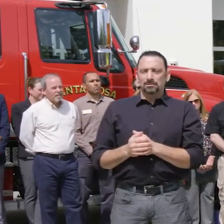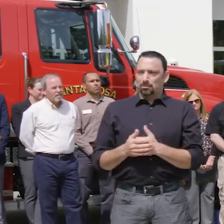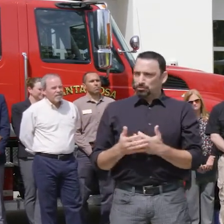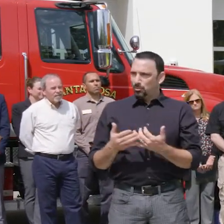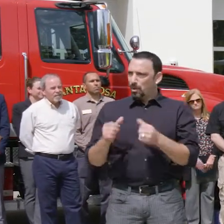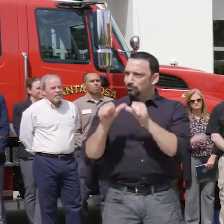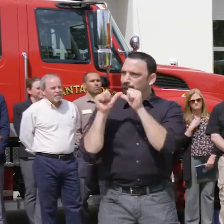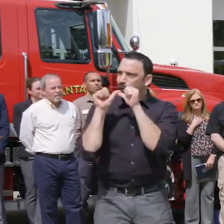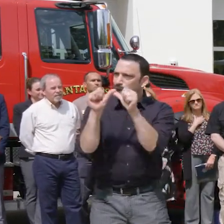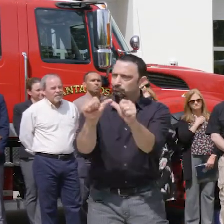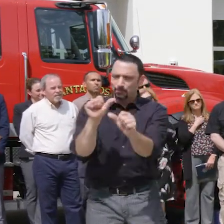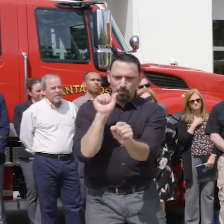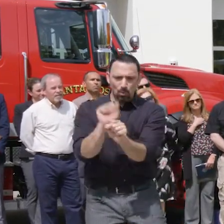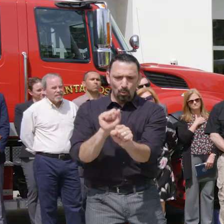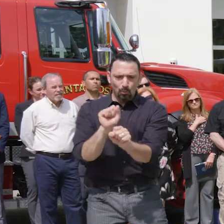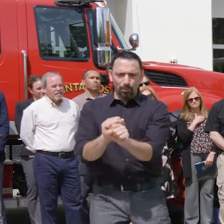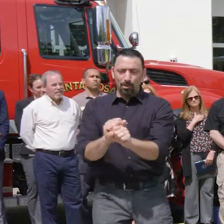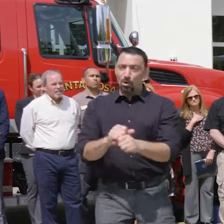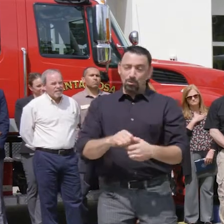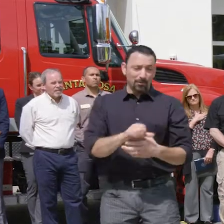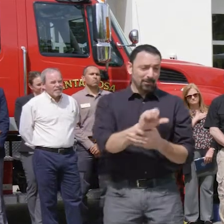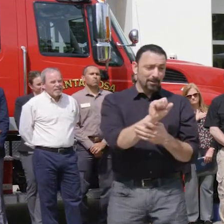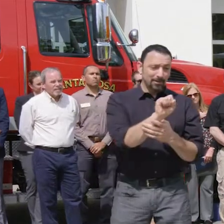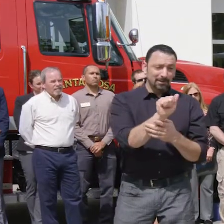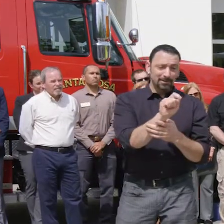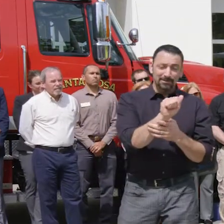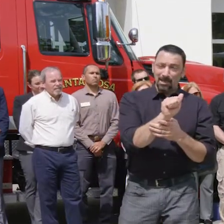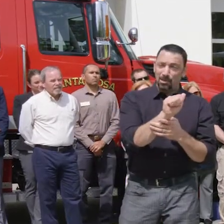to work with not only Santa Rosa, but all the